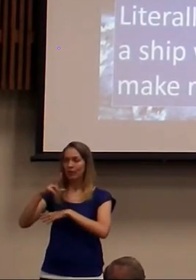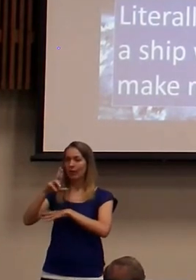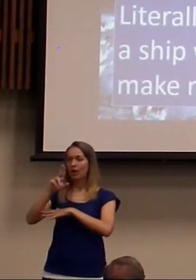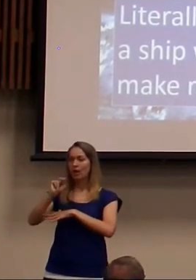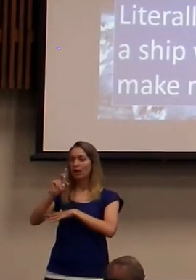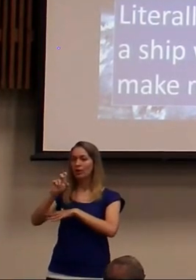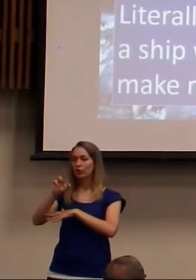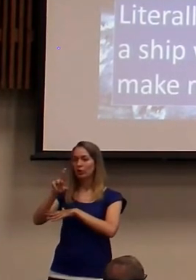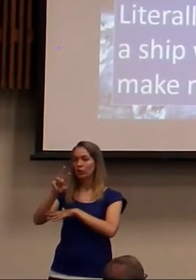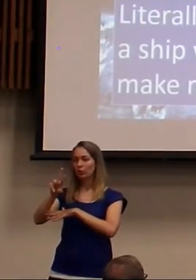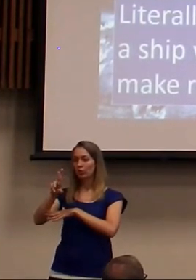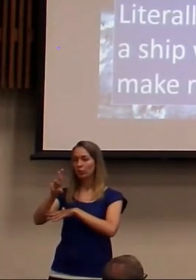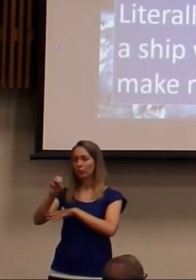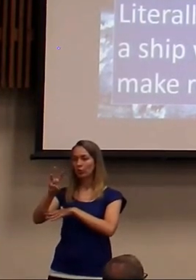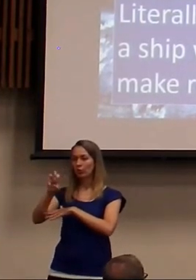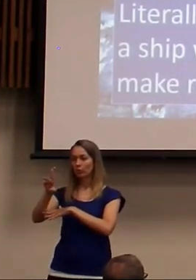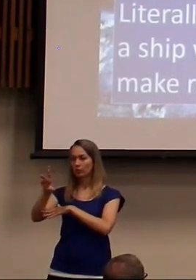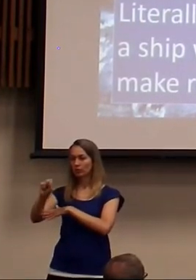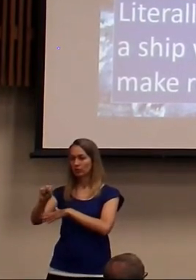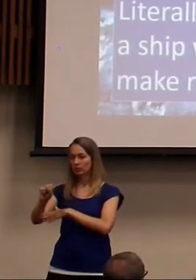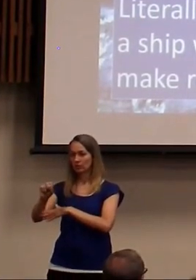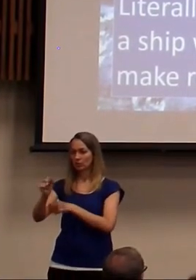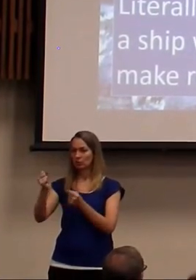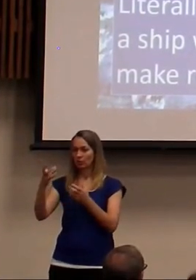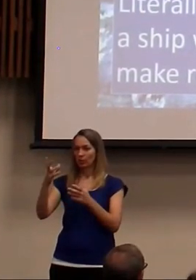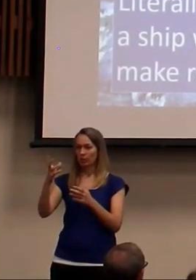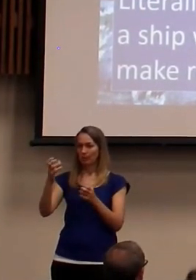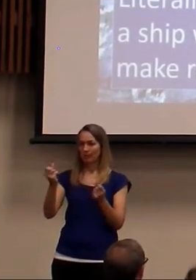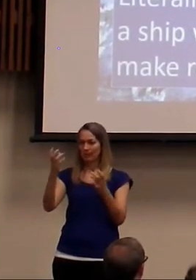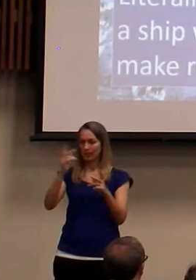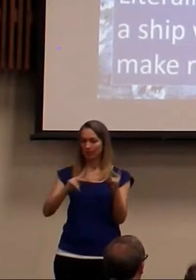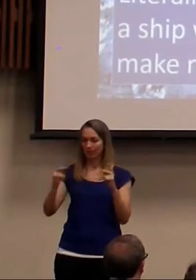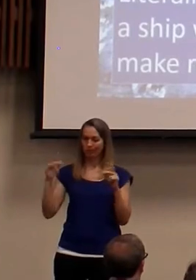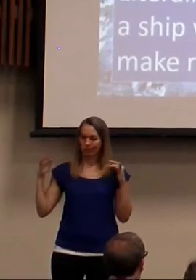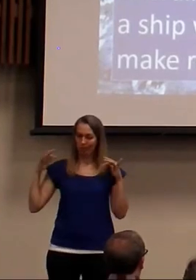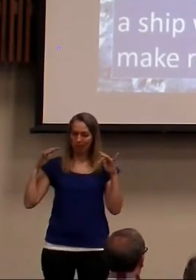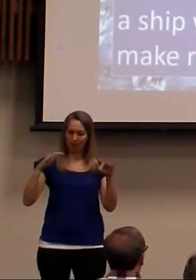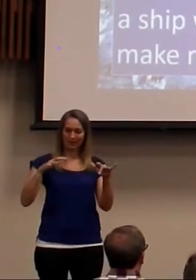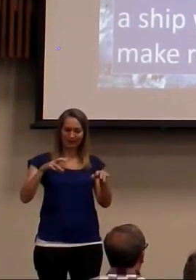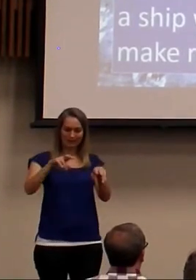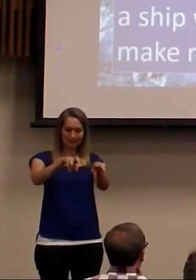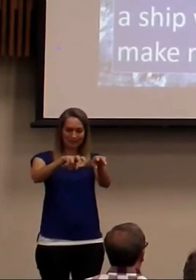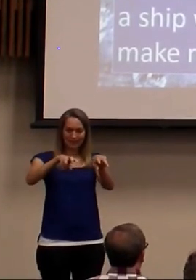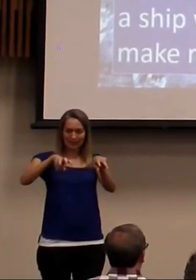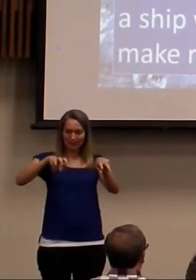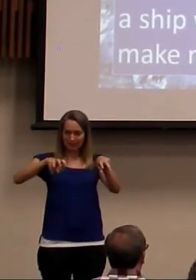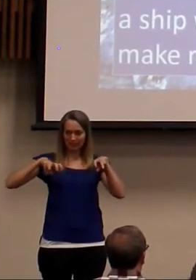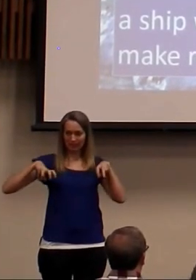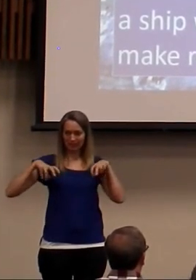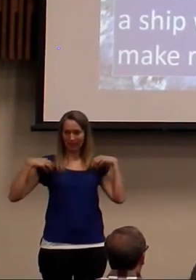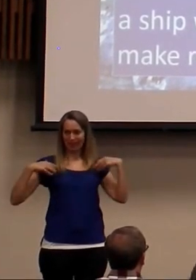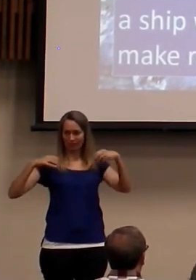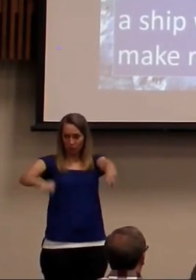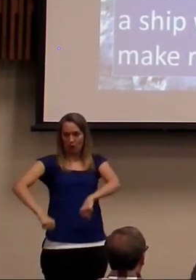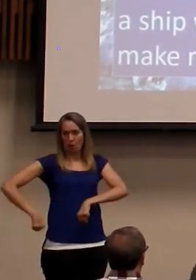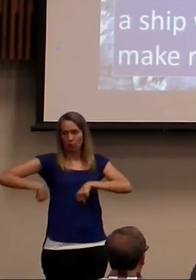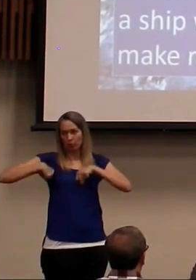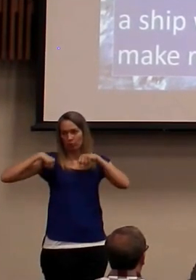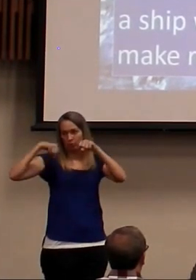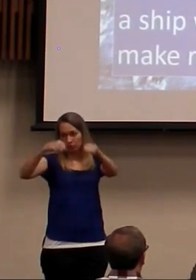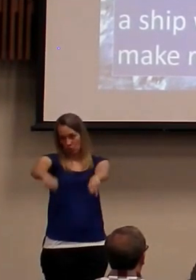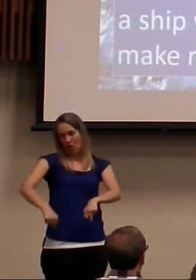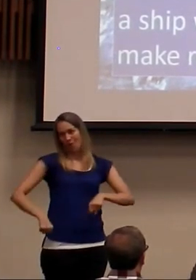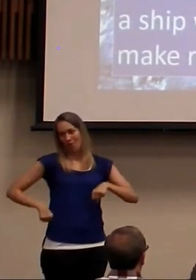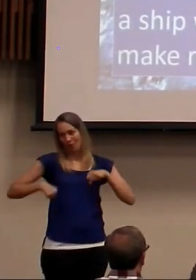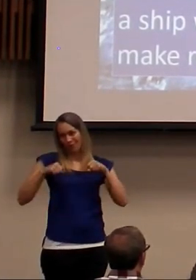they had, they would pull and tug against the waves. They weren't the professional type rowers. These were people that did other things in